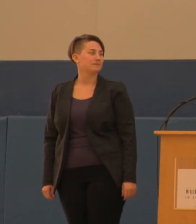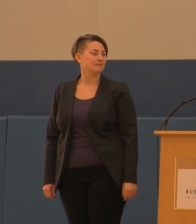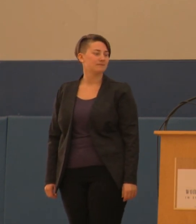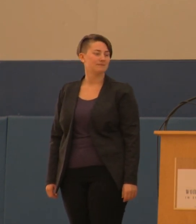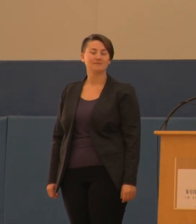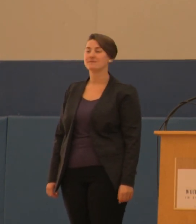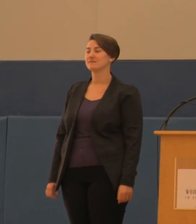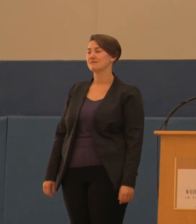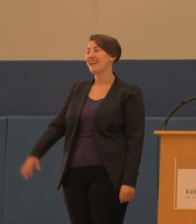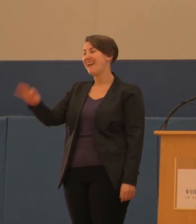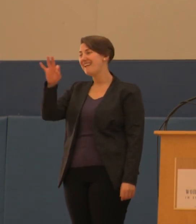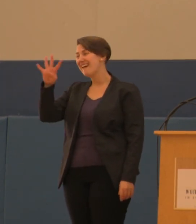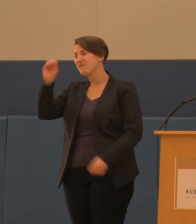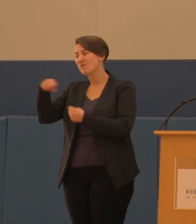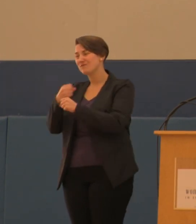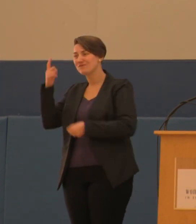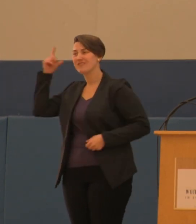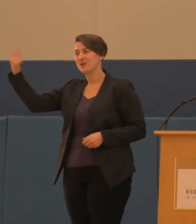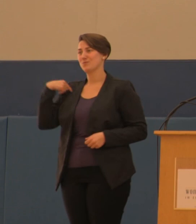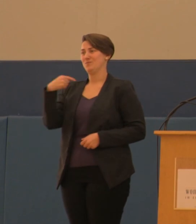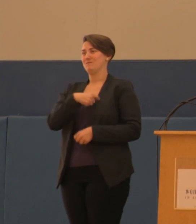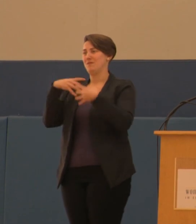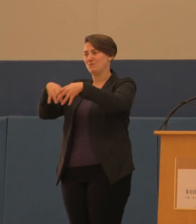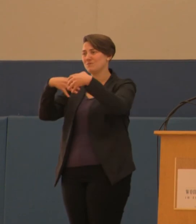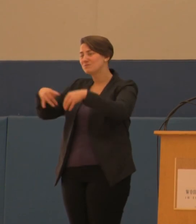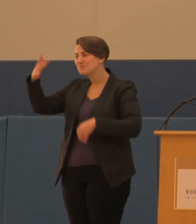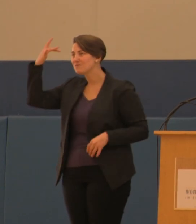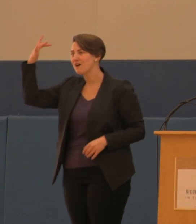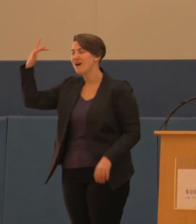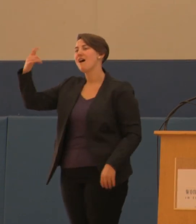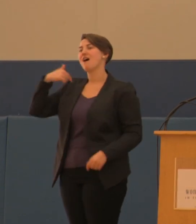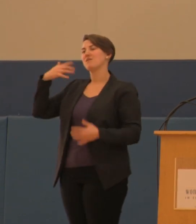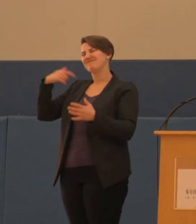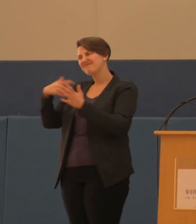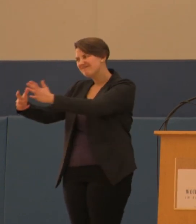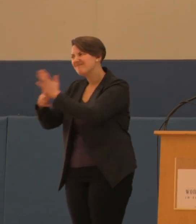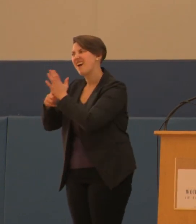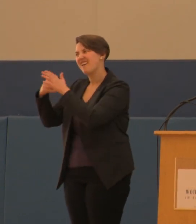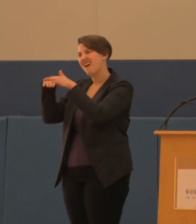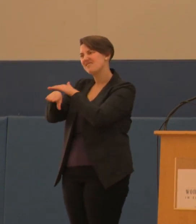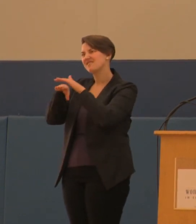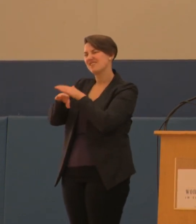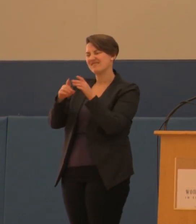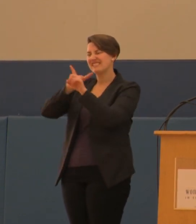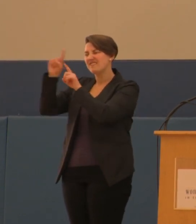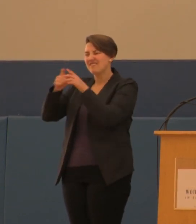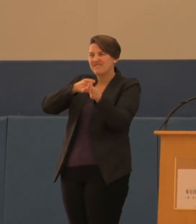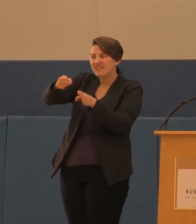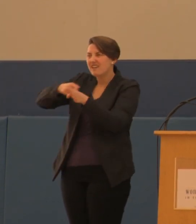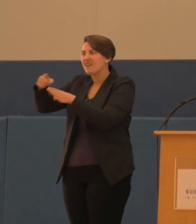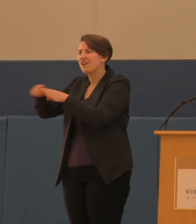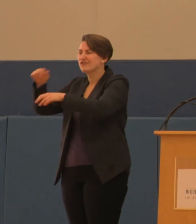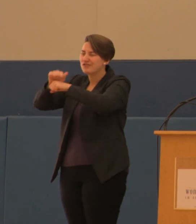We march 94 years later to demand that we have access to all fields,